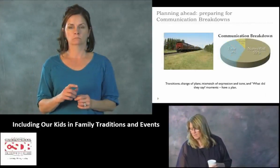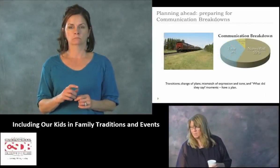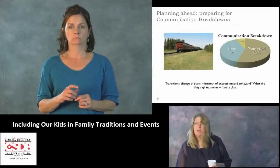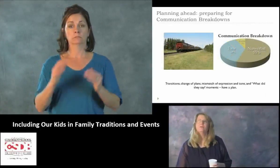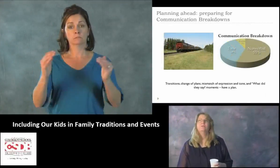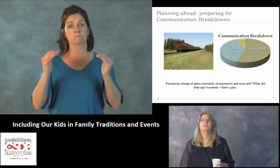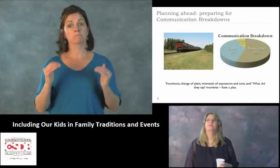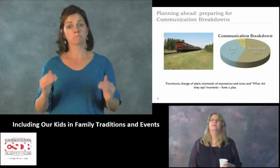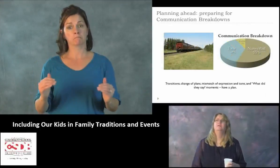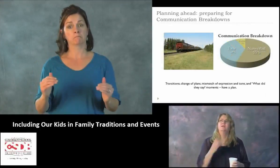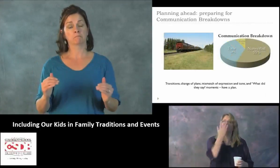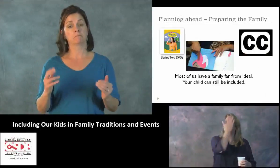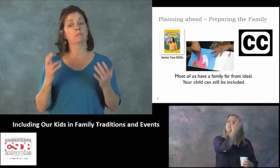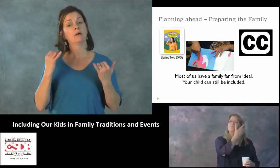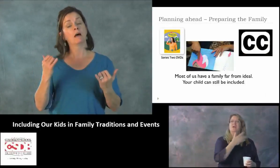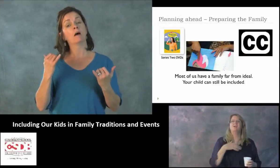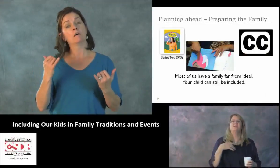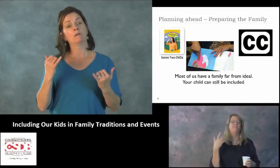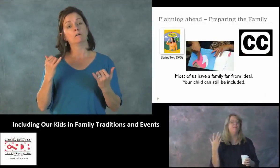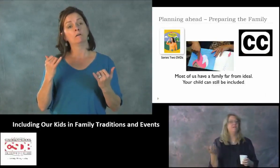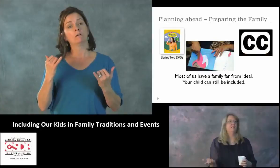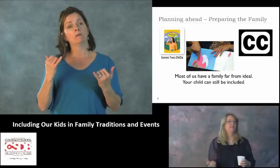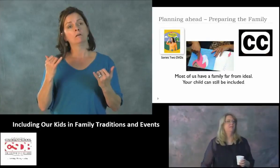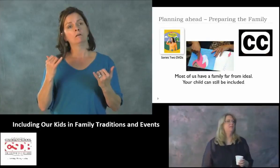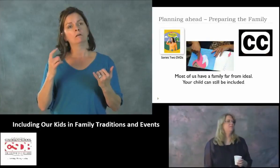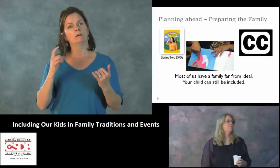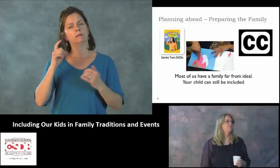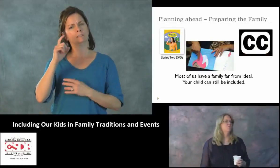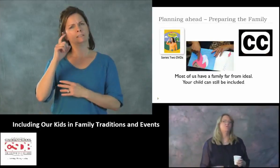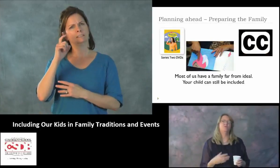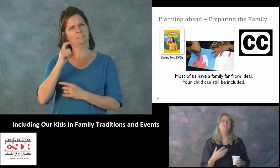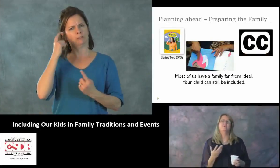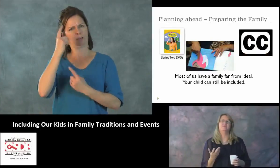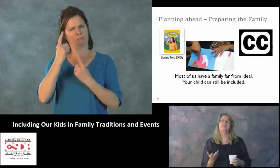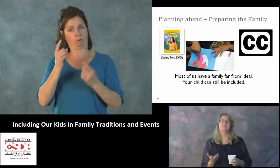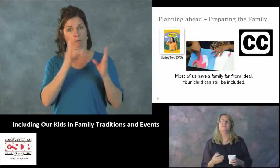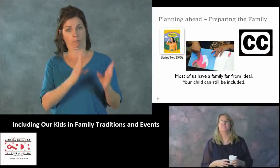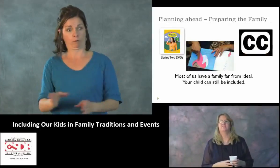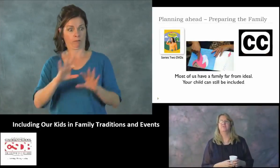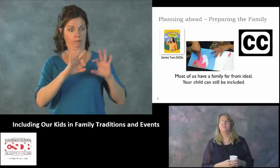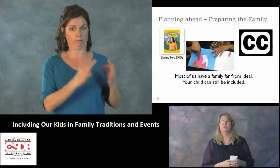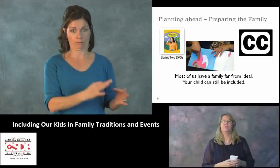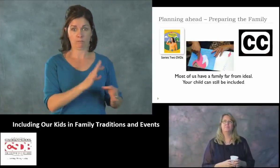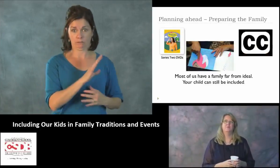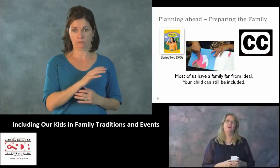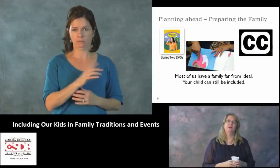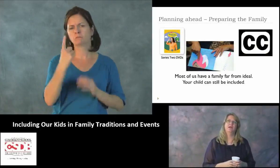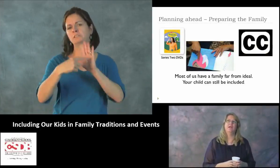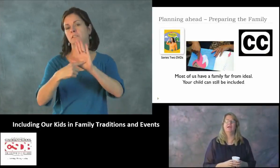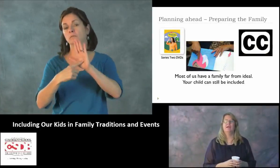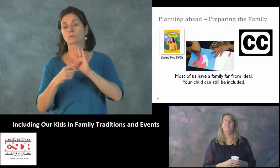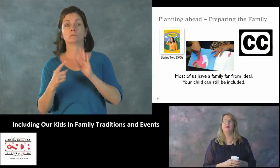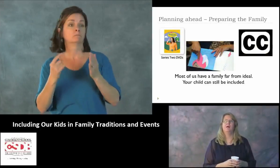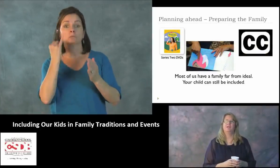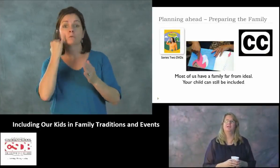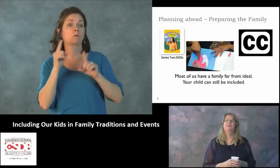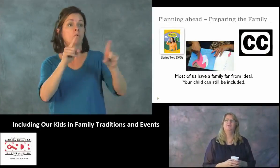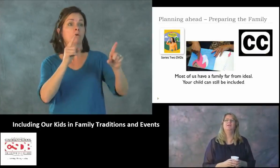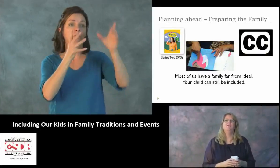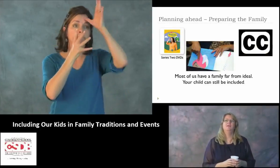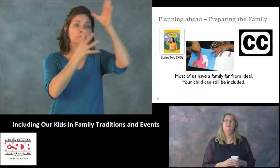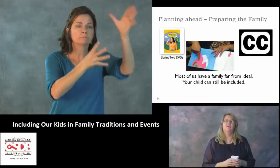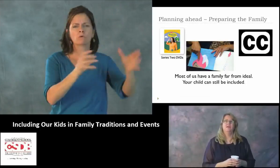let's think about preparing the family. So if you're going to visit Grandma and Grandpa or Aunt